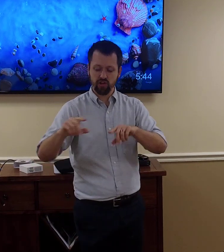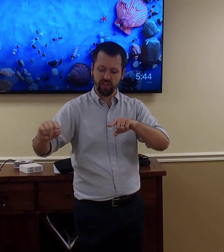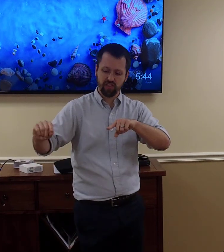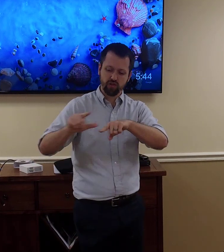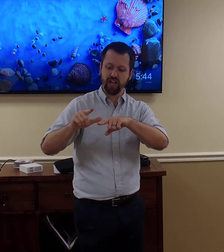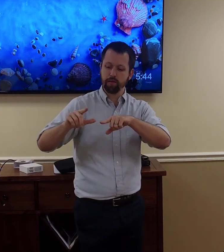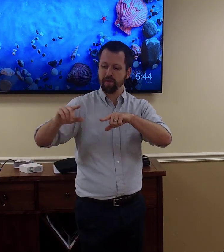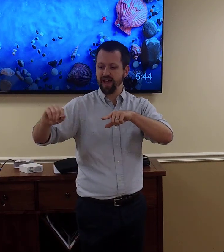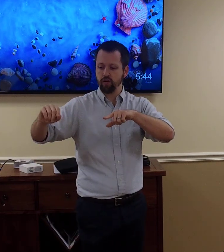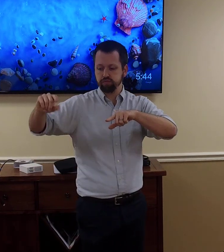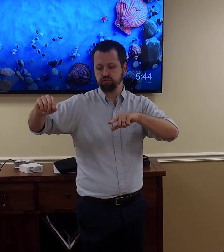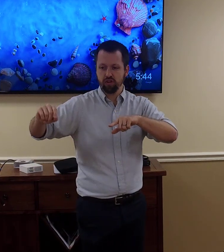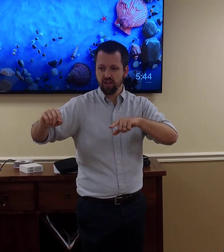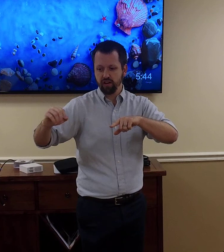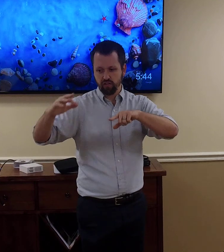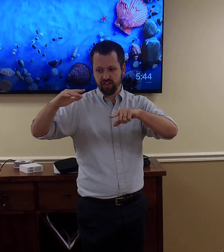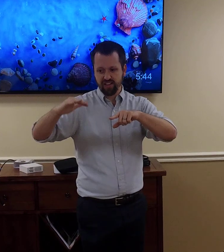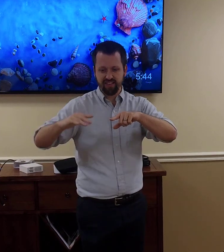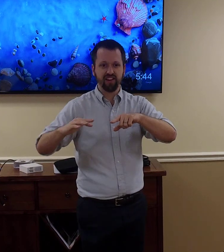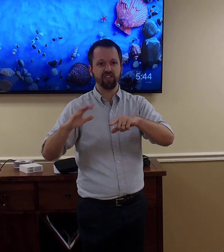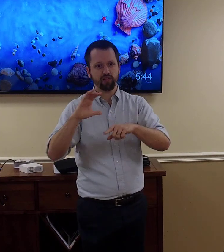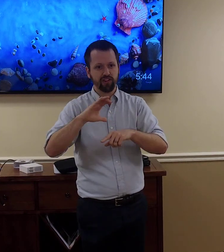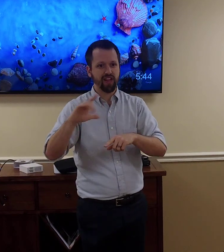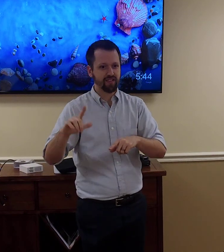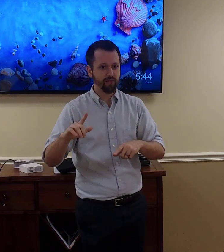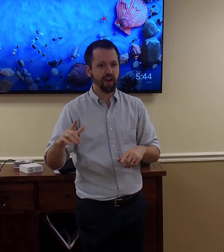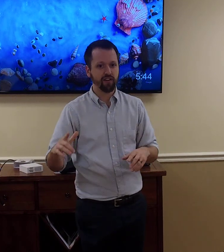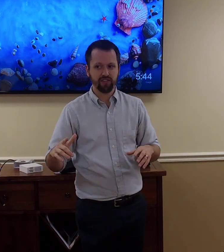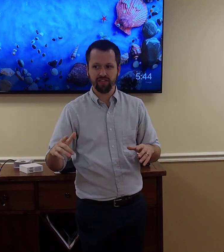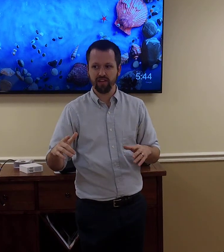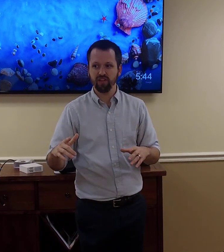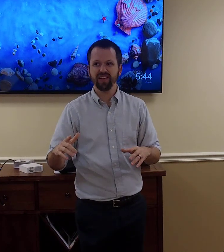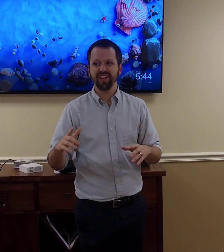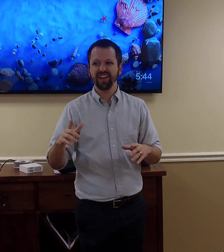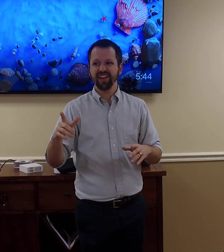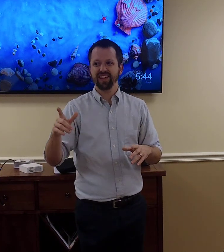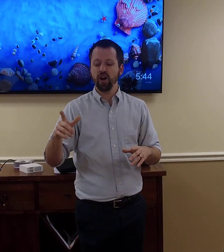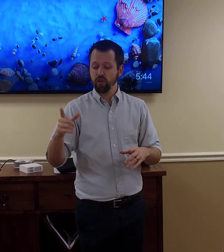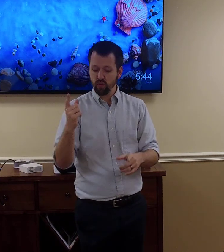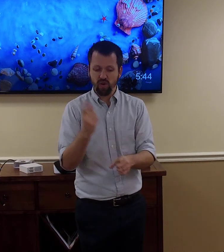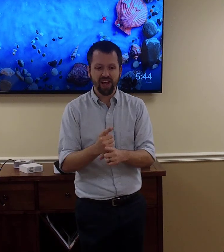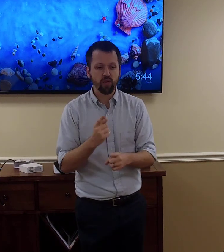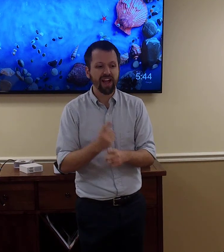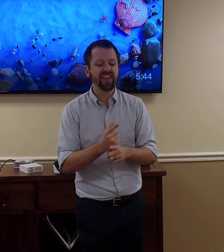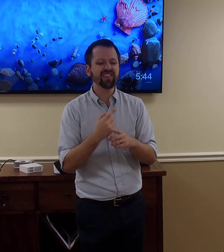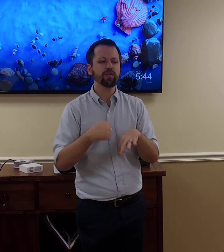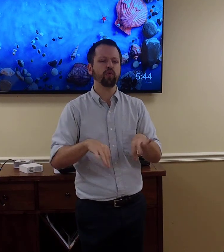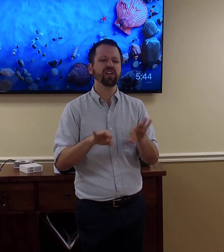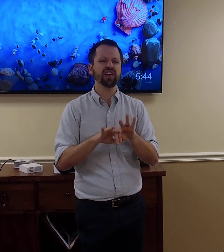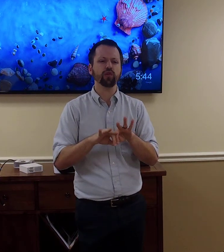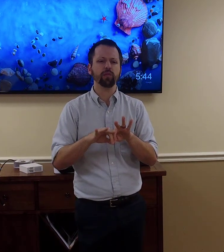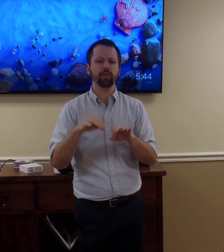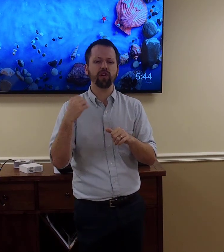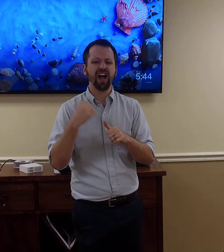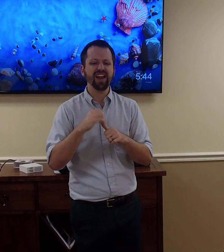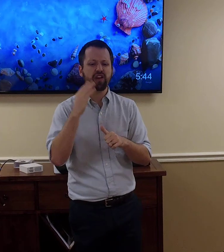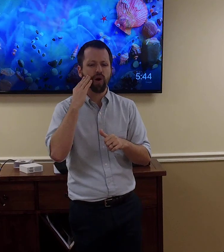like the train coming back or the dust settling, those are I'm classifiers. just pulling so. their previous lessons. No, you're right, and that's an important thing to remember. I know I